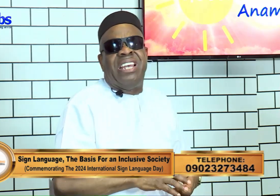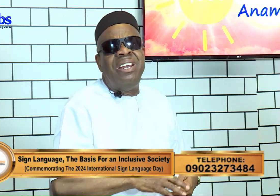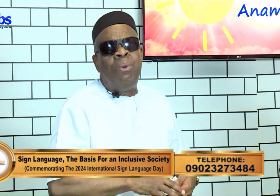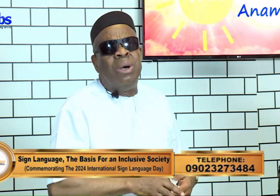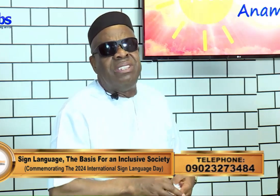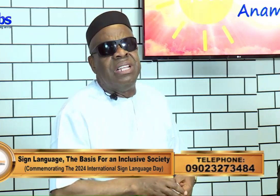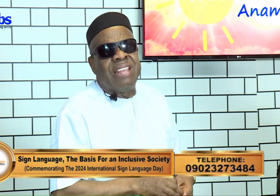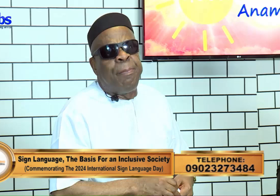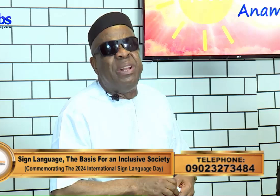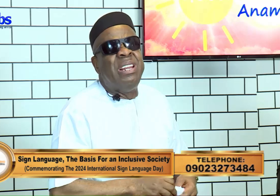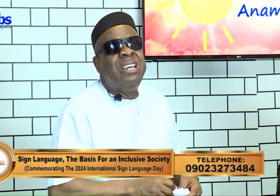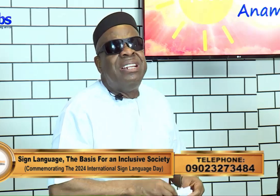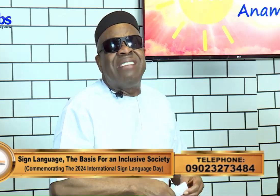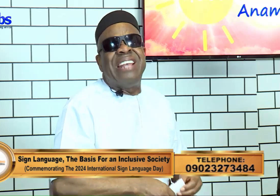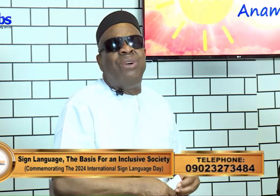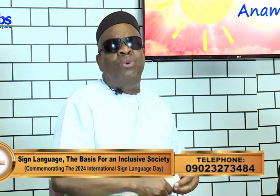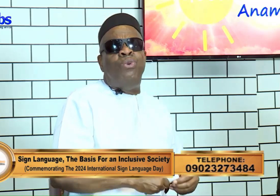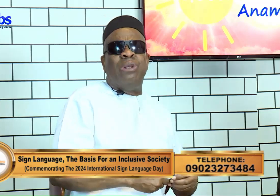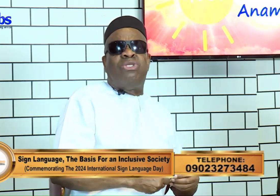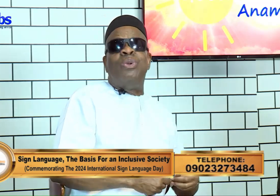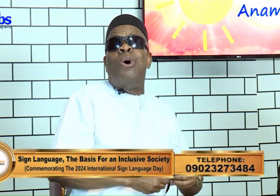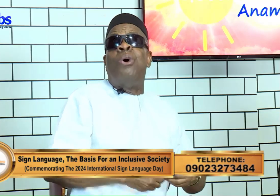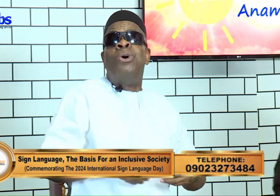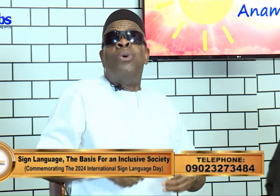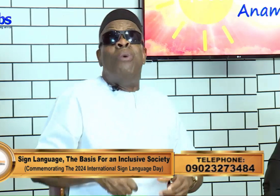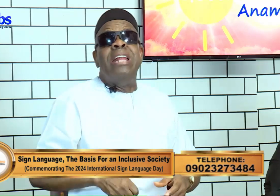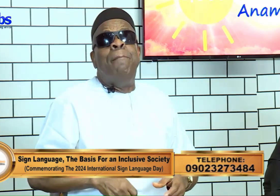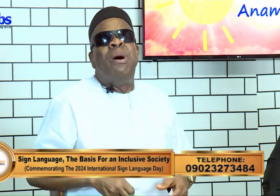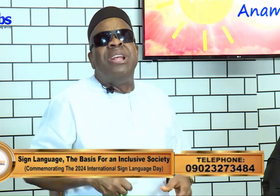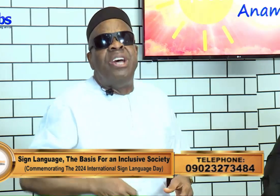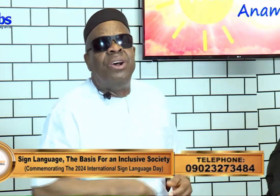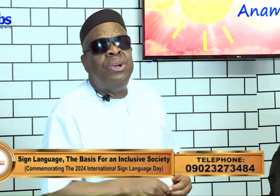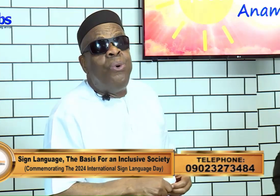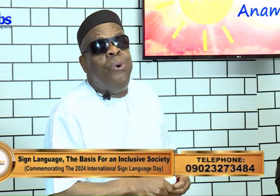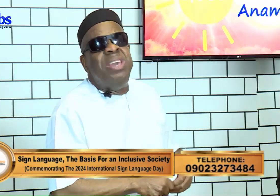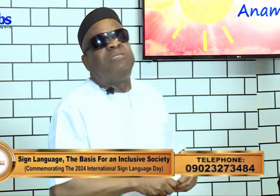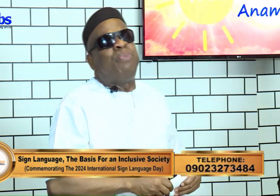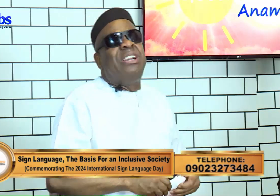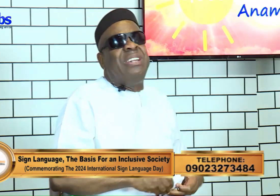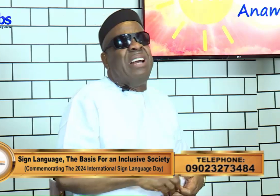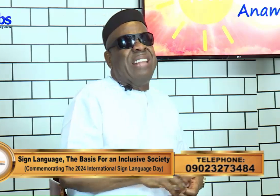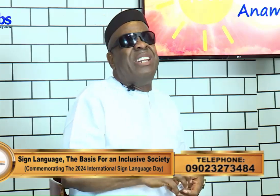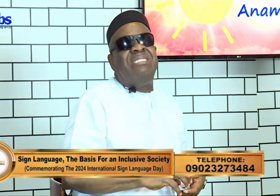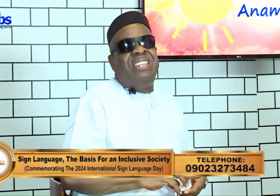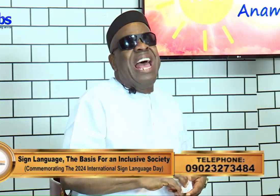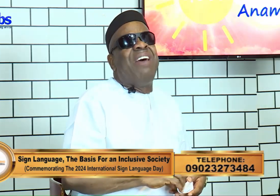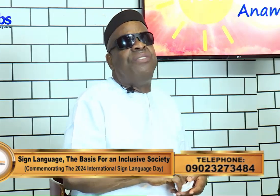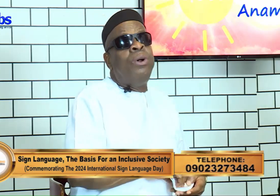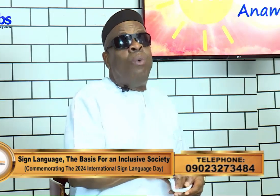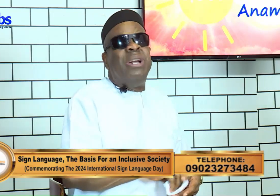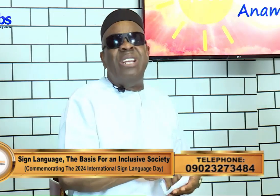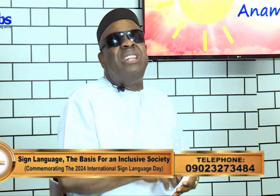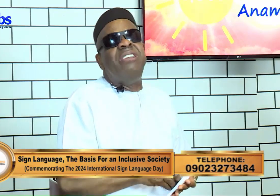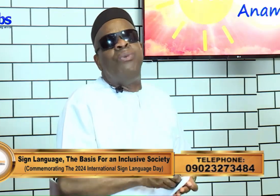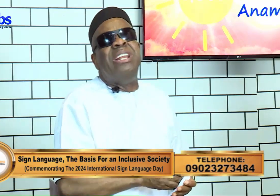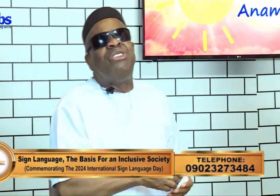speak what is happening. That's how you want to know when a mother who is pregnant and is deaf,